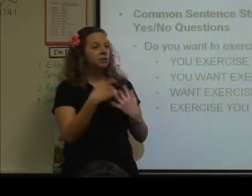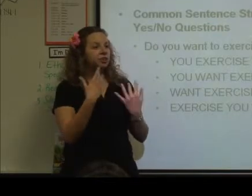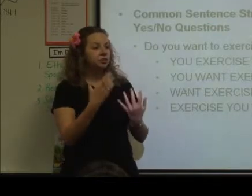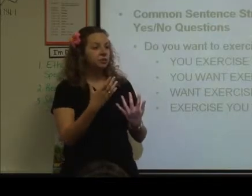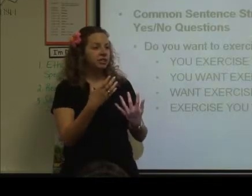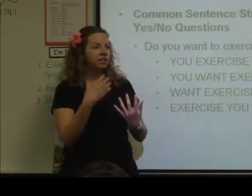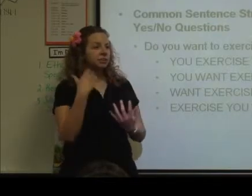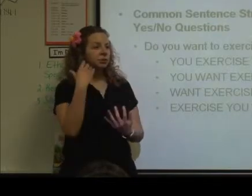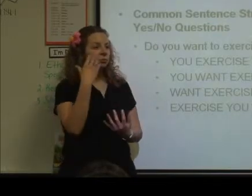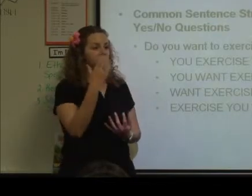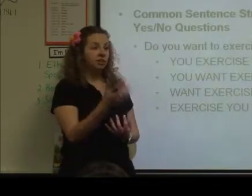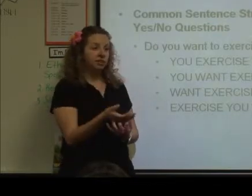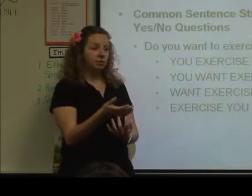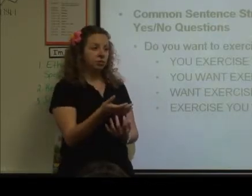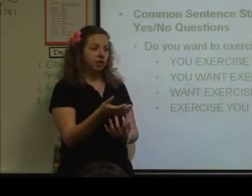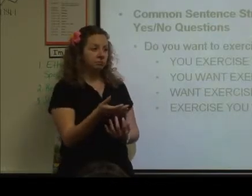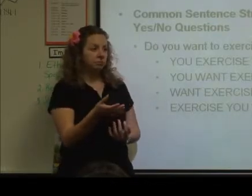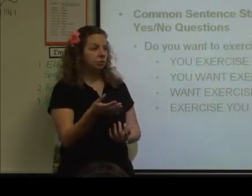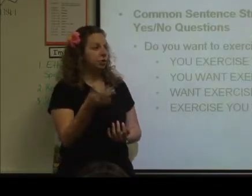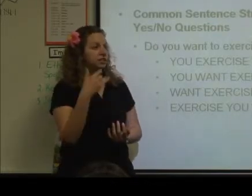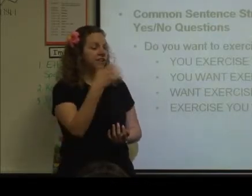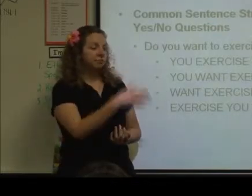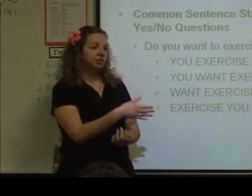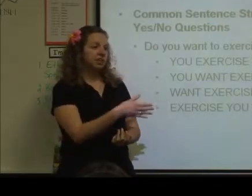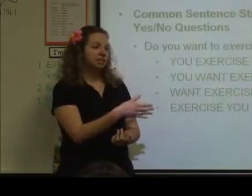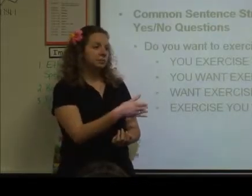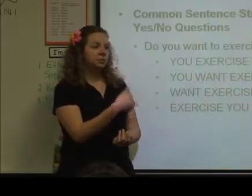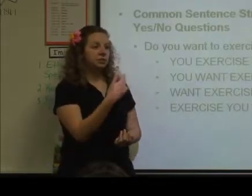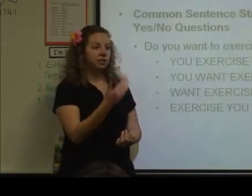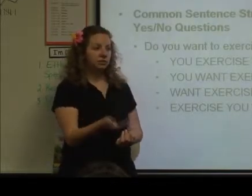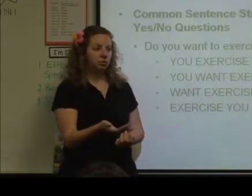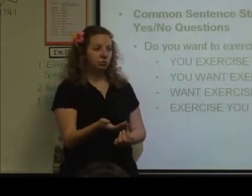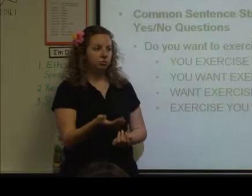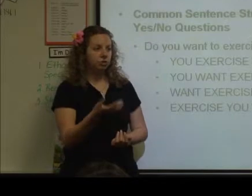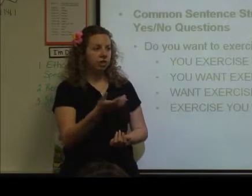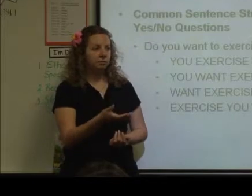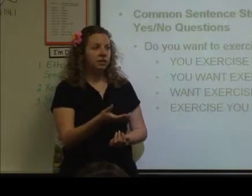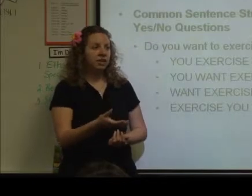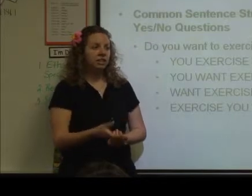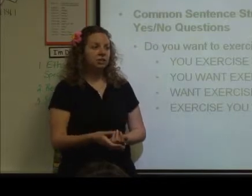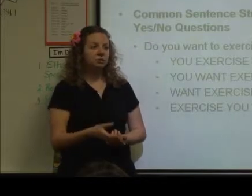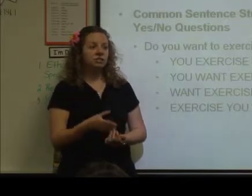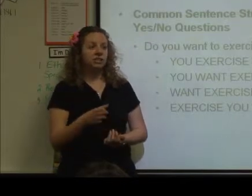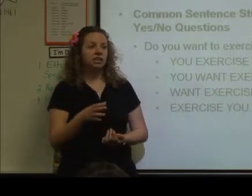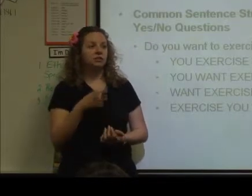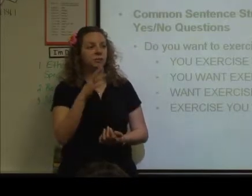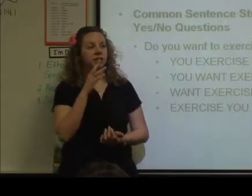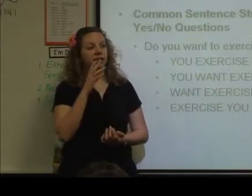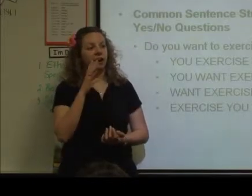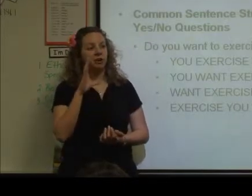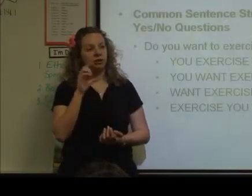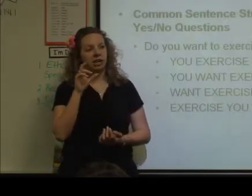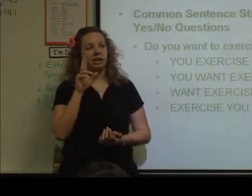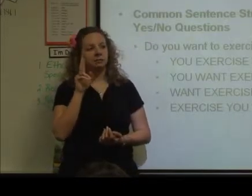what they'll do is that someone will give you a name. So a deaf person has to be the one to give you your name. And so instead of spelling out your name